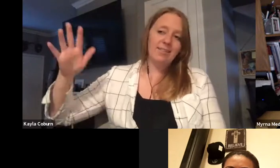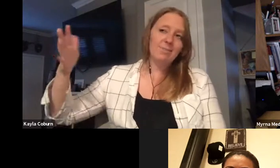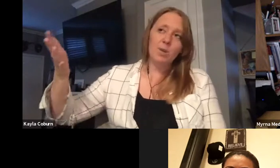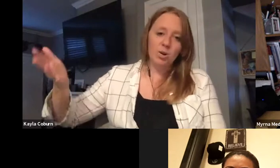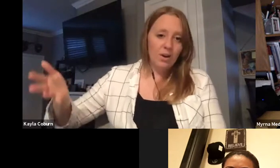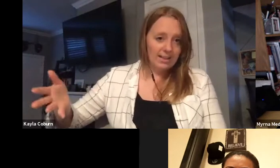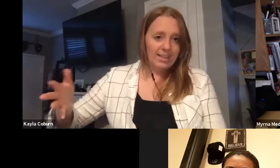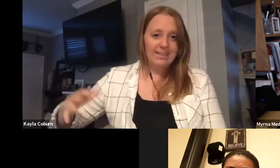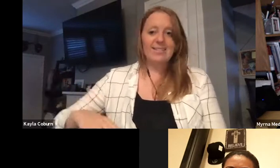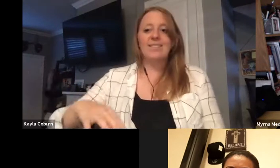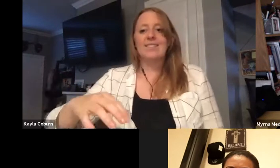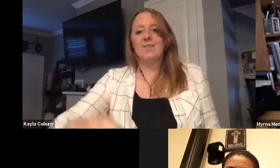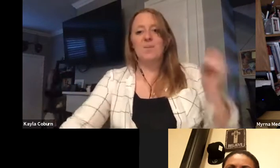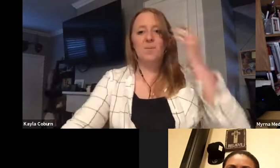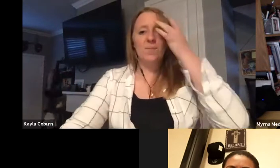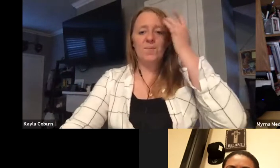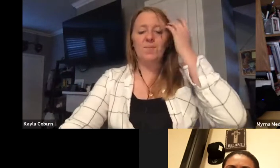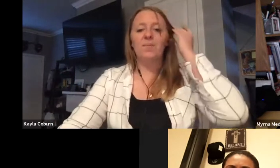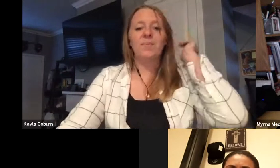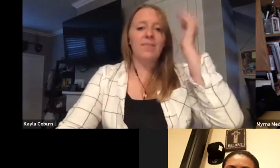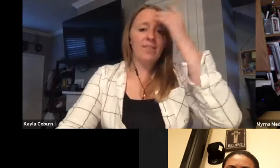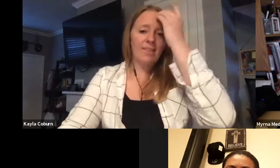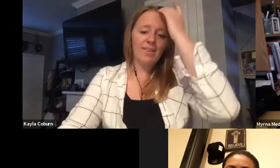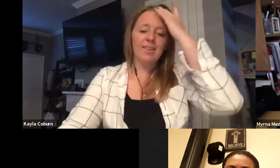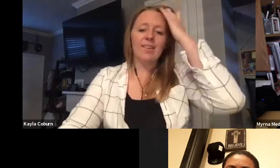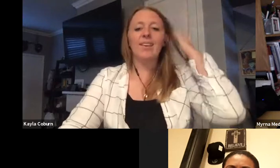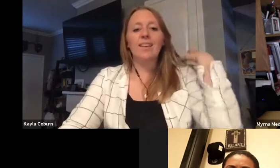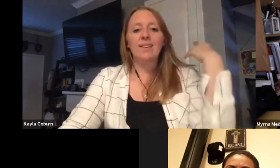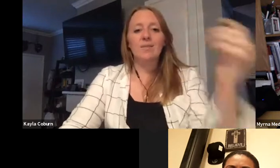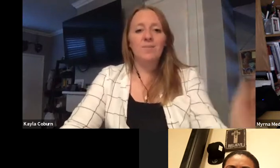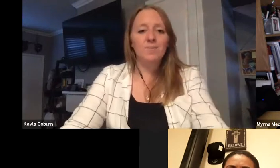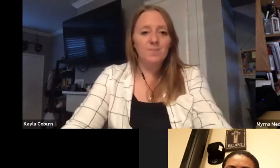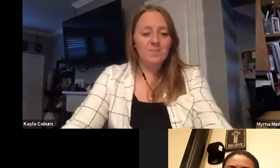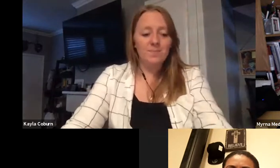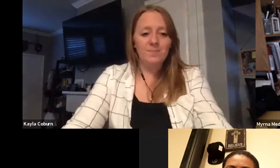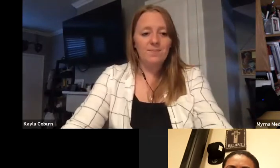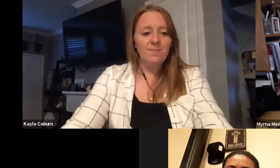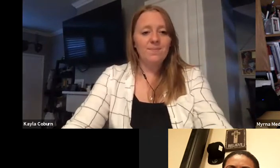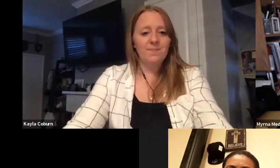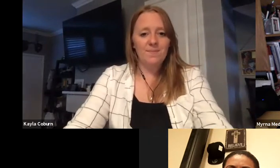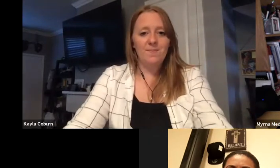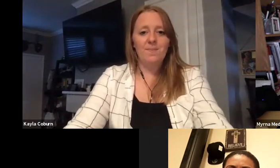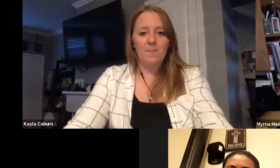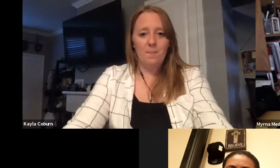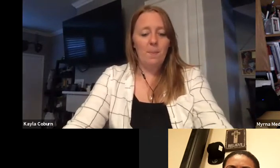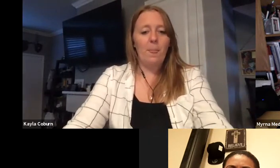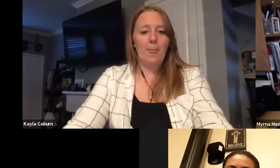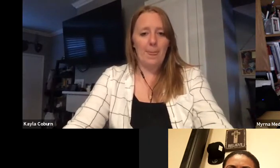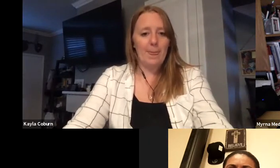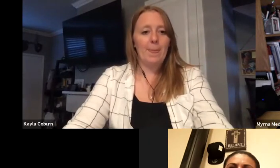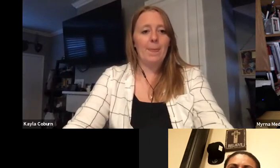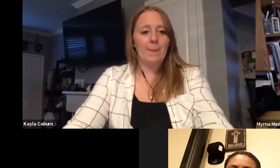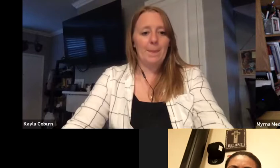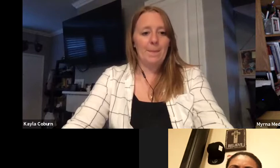sign correctly. Todos los recursos que les mandé, ahí les enseñan a hacer las